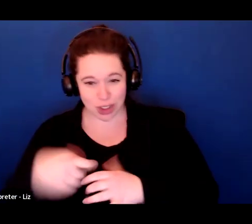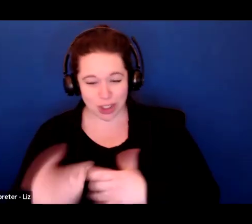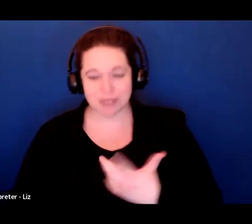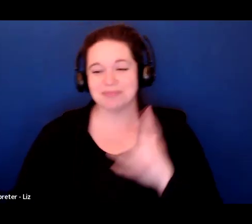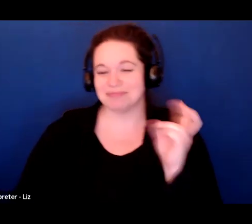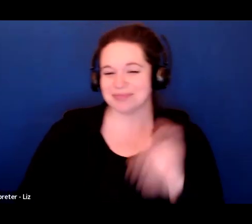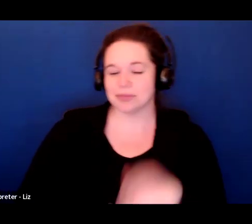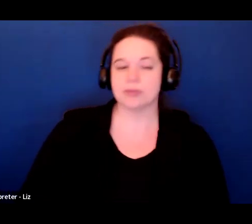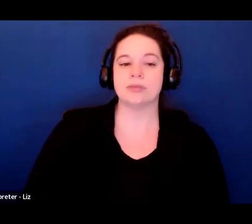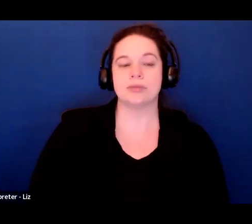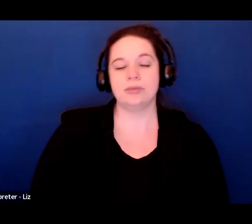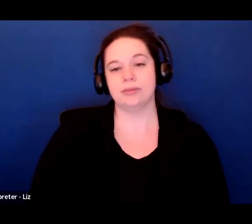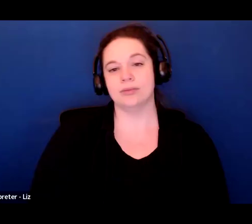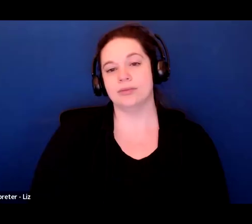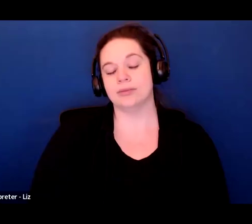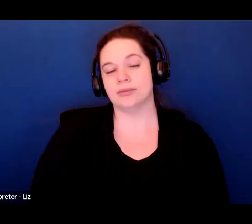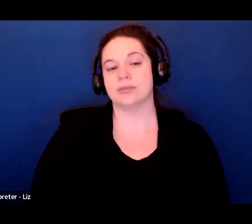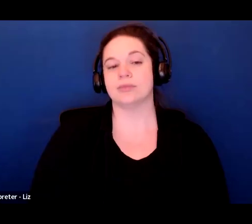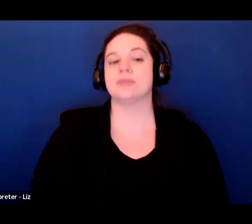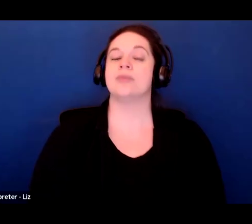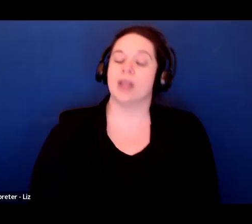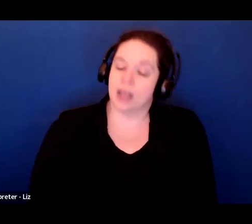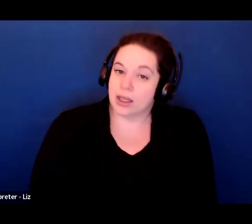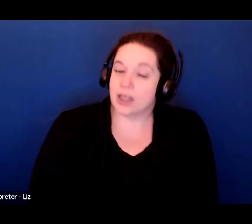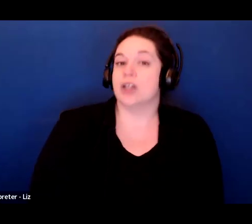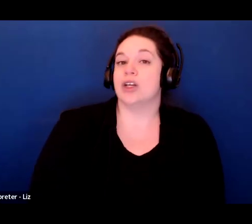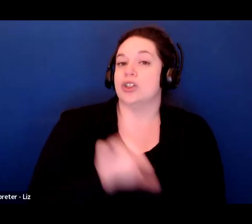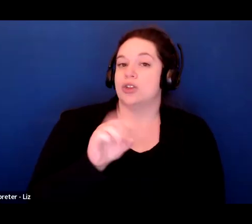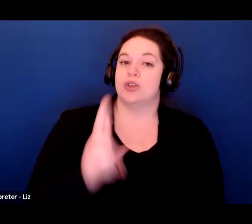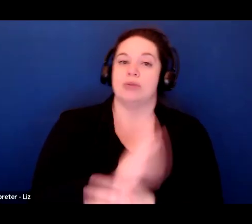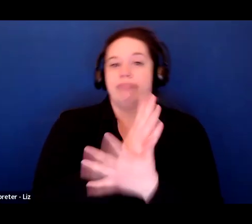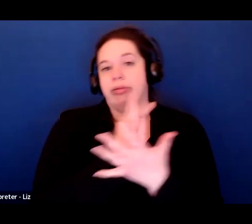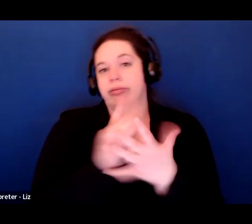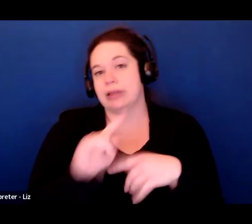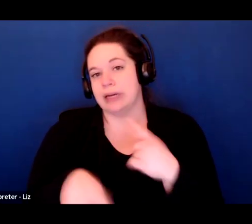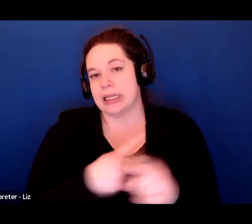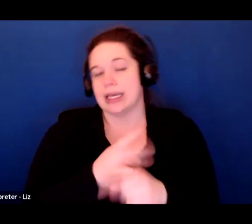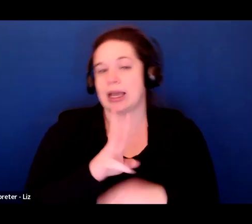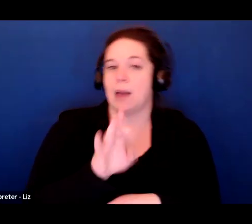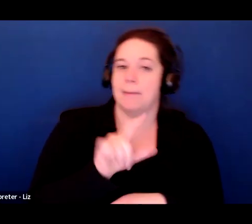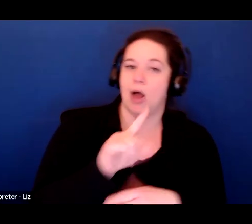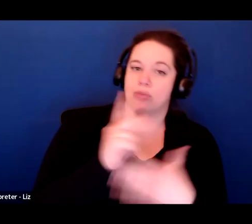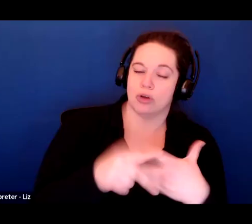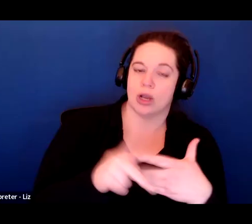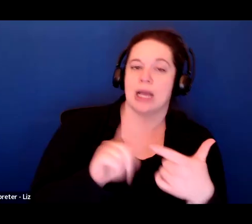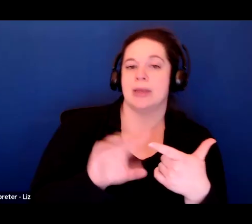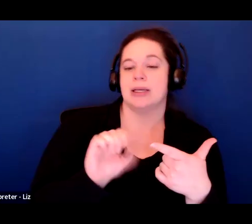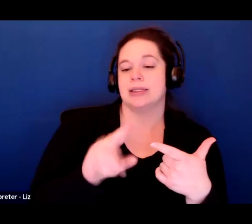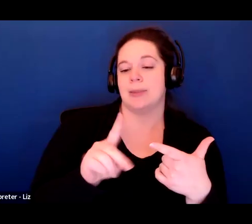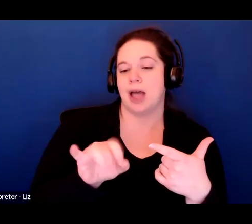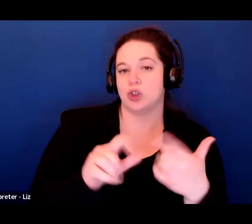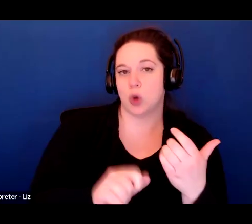kinds of things that you can use. So, do you use a suppository? Do you have a bowel program? And